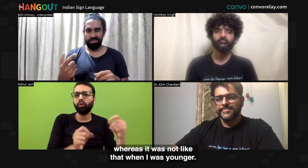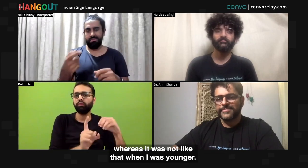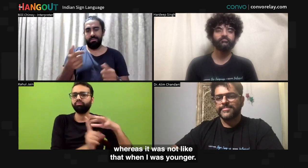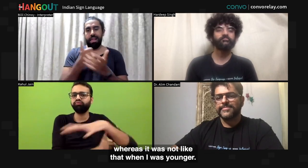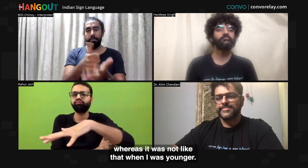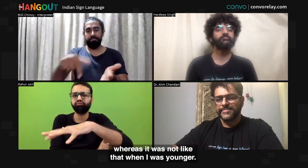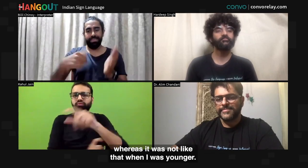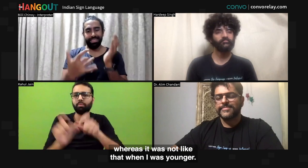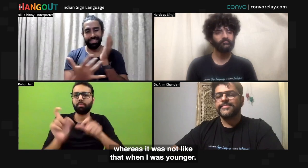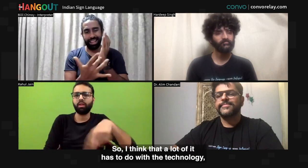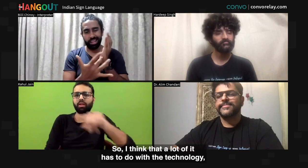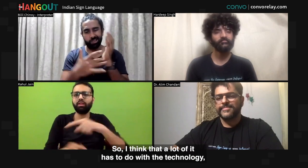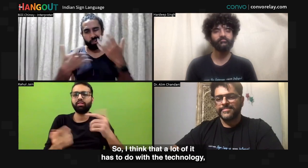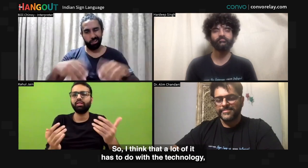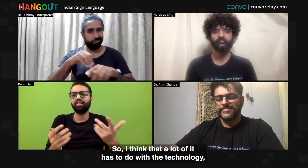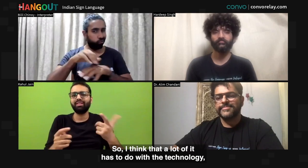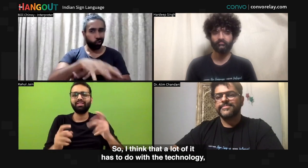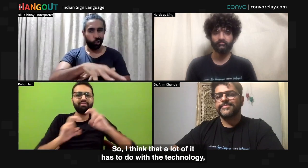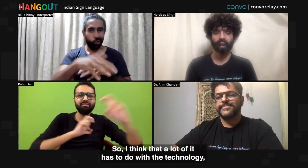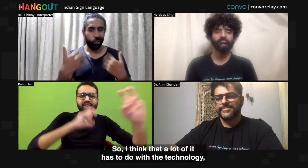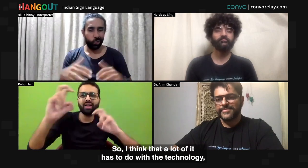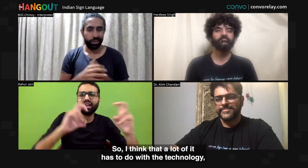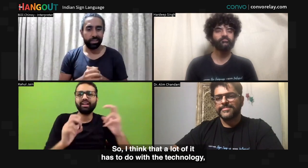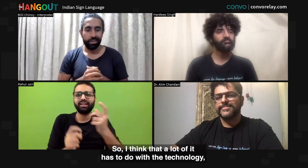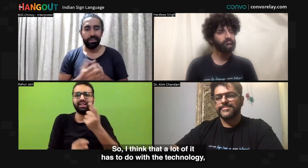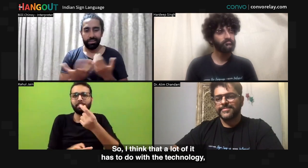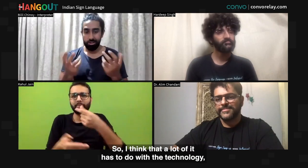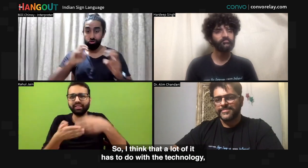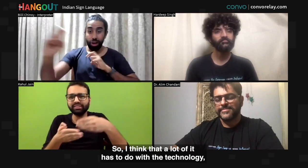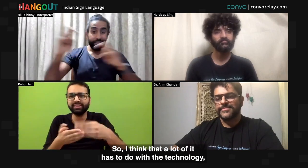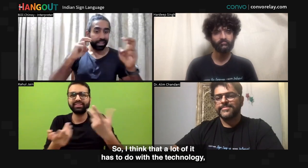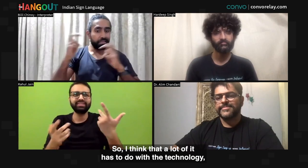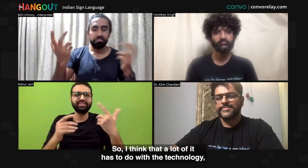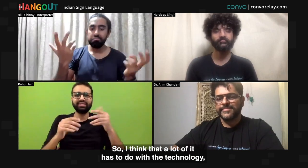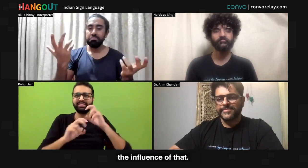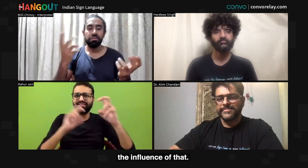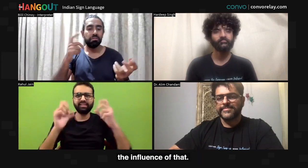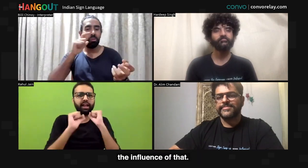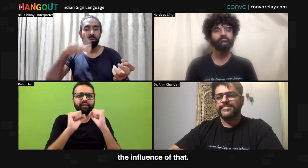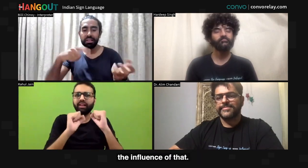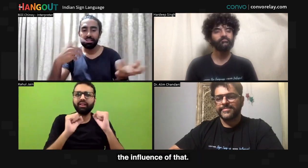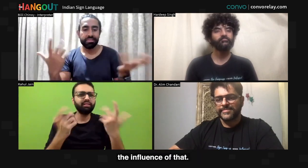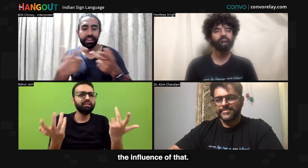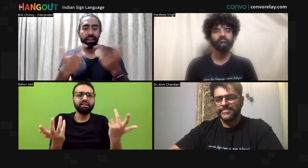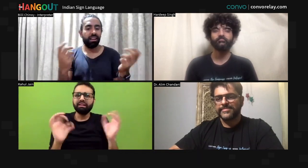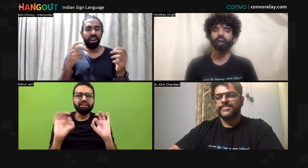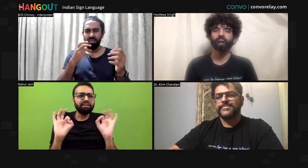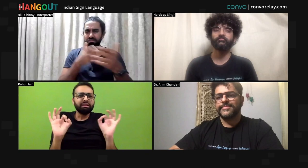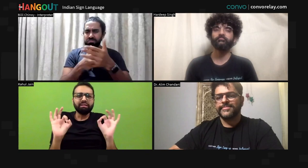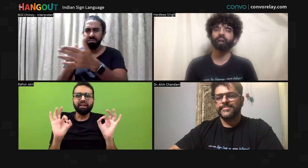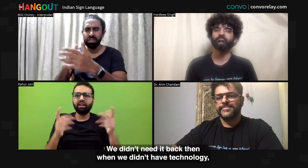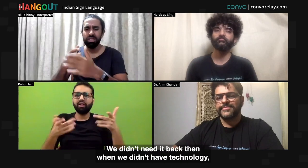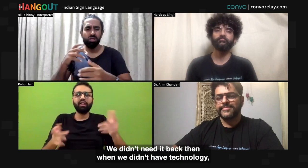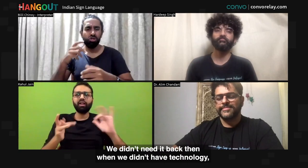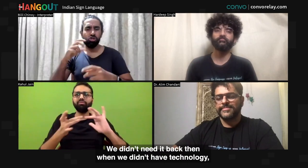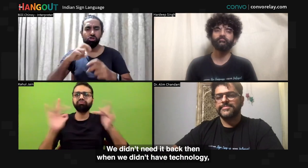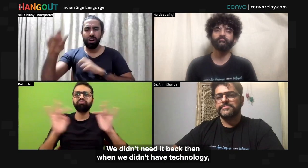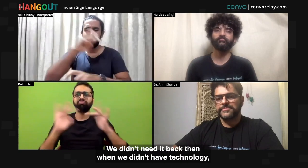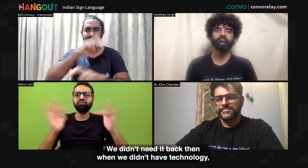I was younger. So, I think that a lot of it has to do with the technology, the influence of that. We didn't need it back